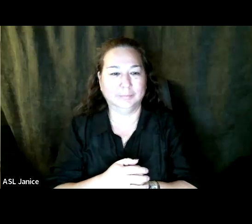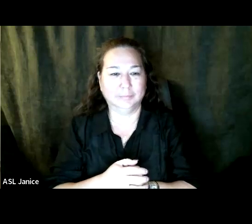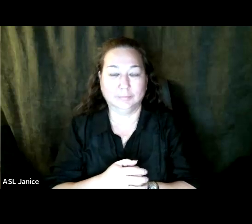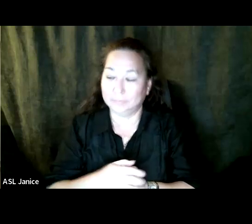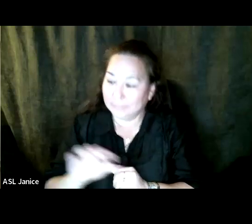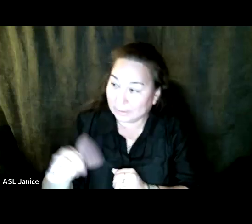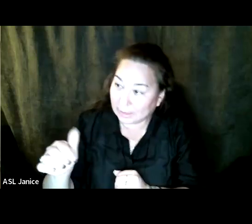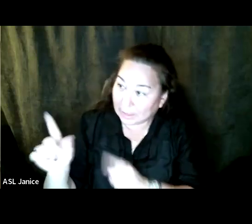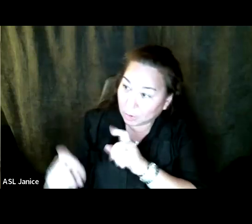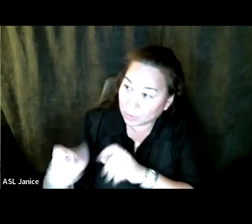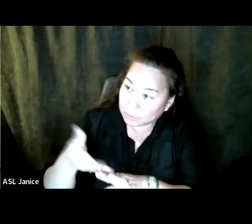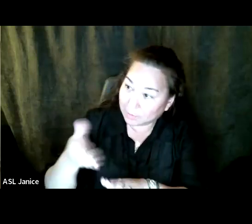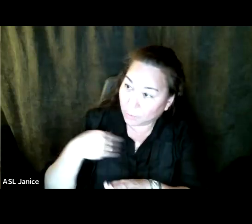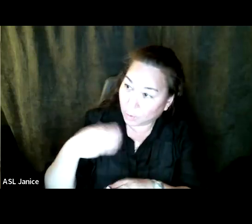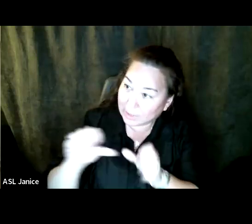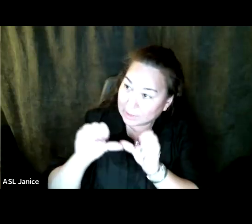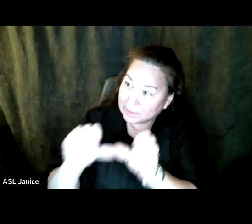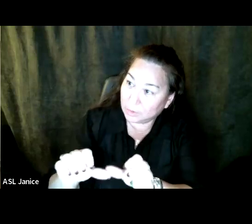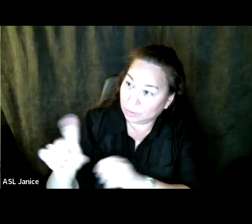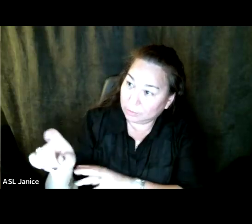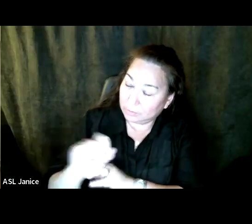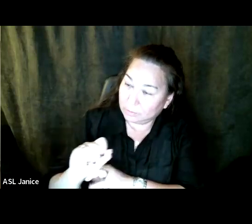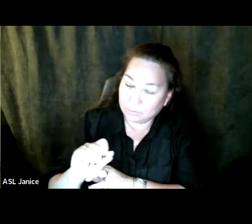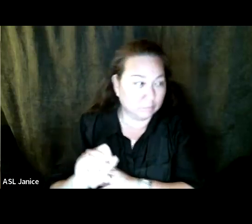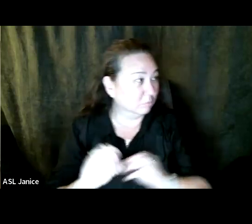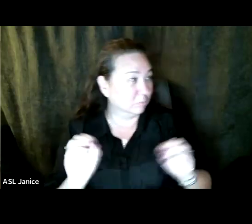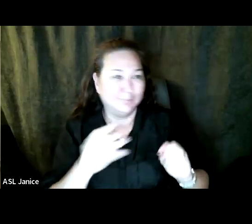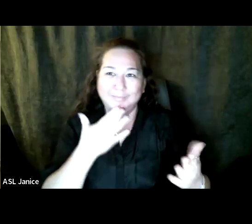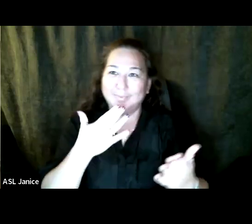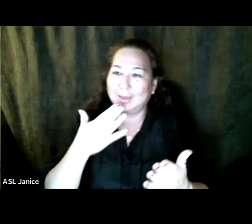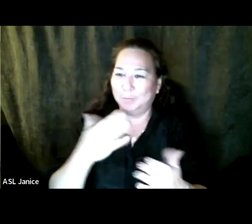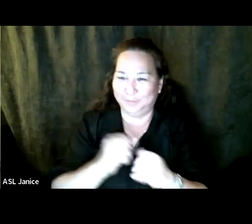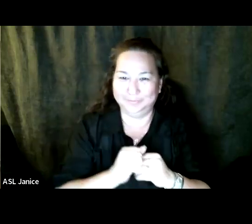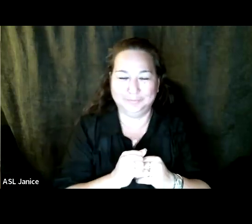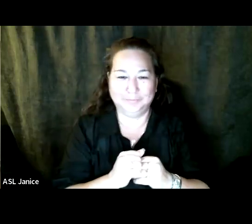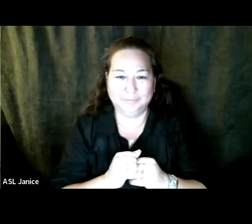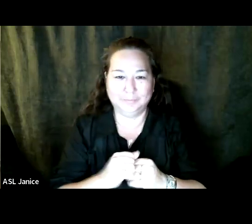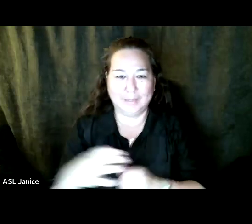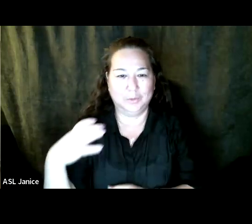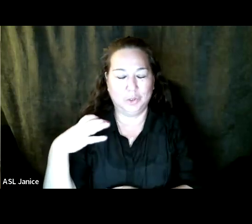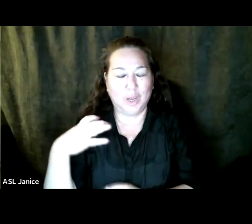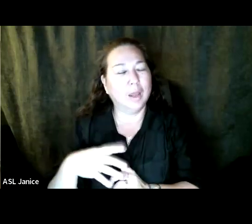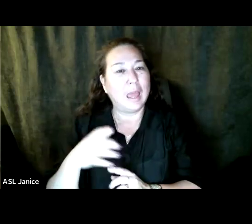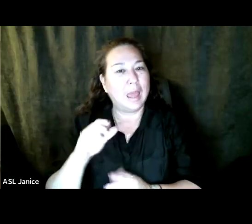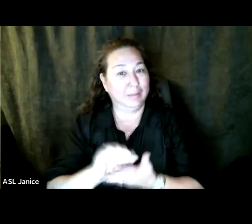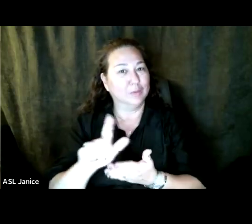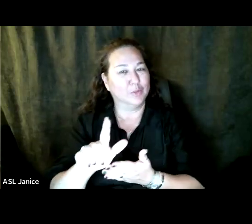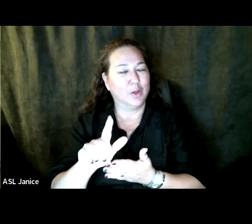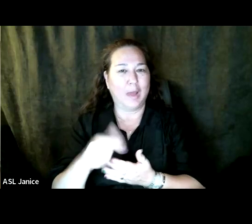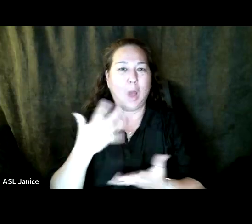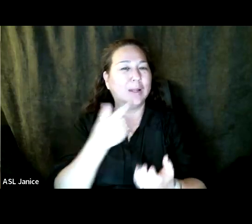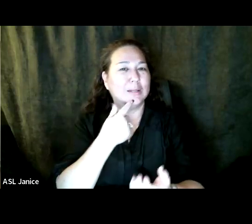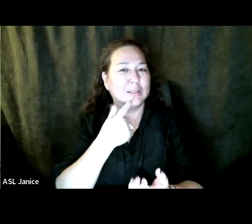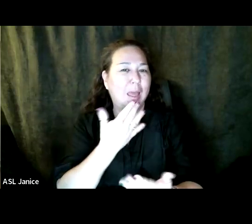on? Okay, it's taking in, okay. Thank you. If that is all, I just want to say thank you all, and I will